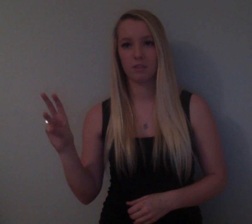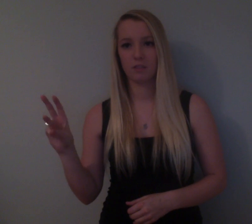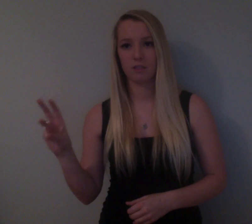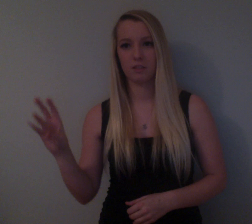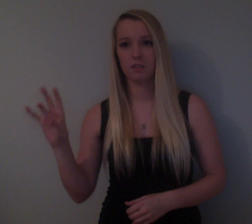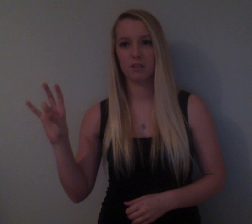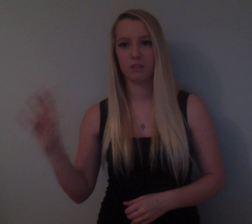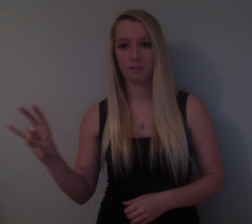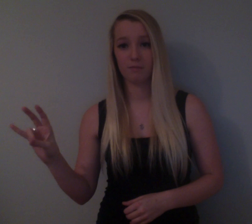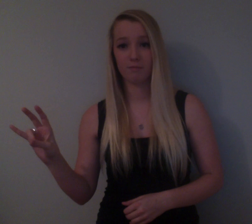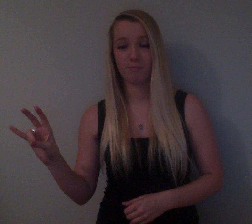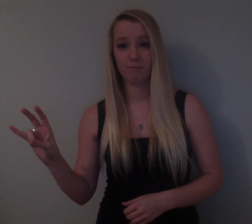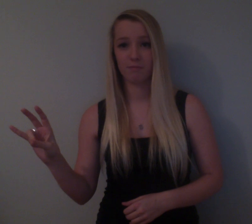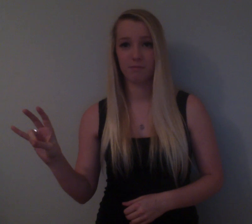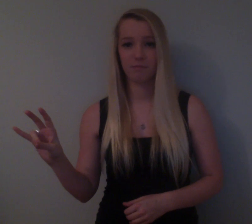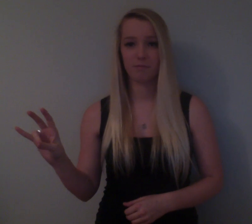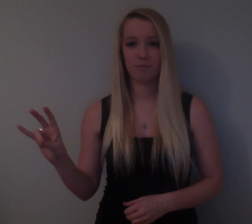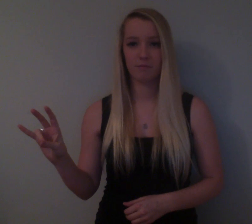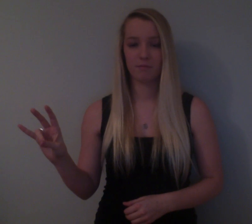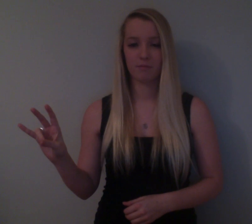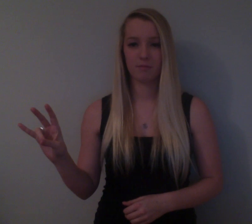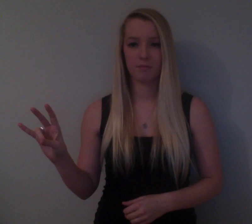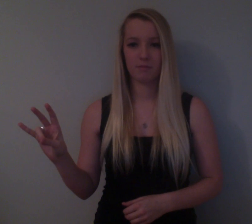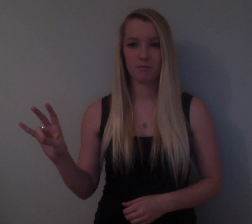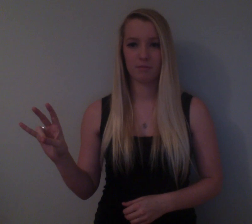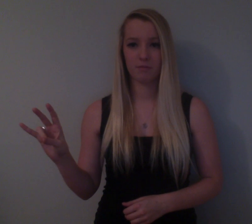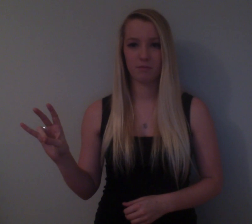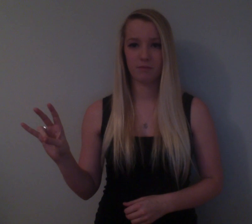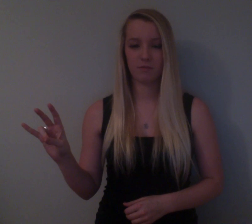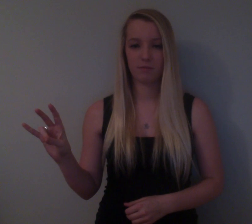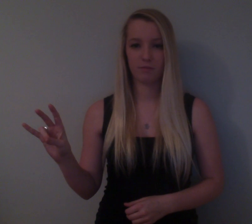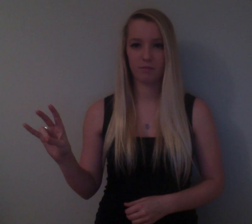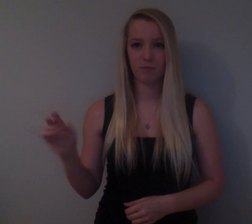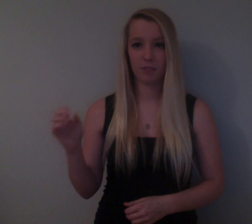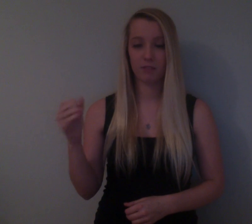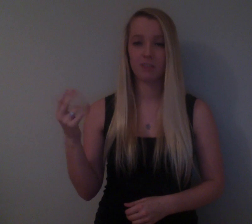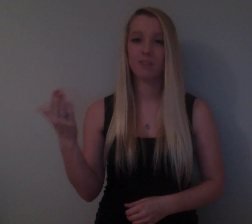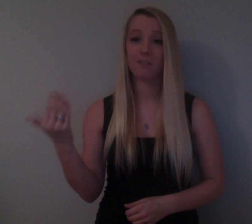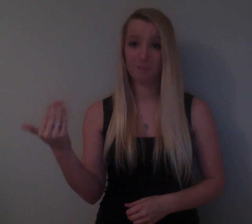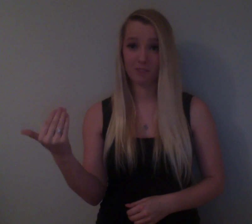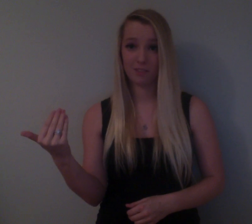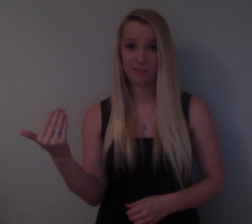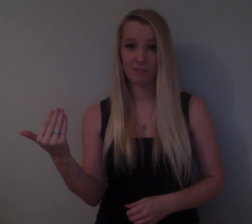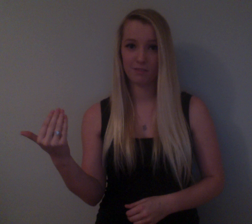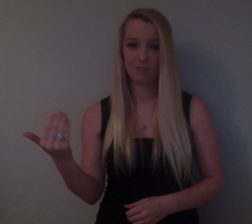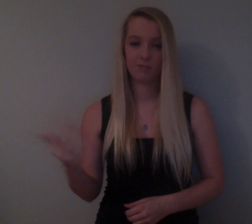6, 7. We go to 15. 8 plus 7 is 15.